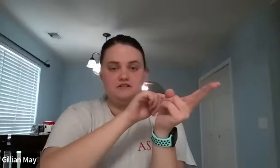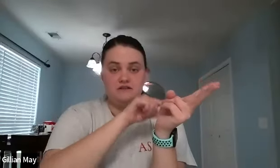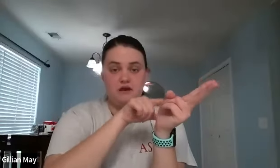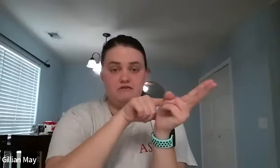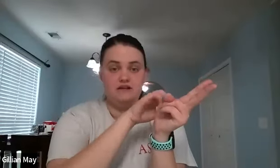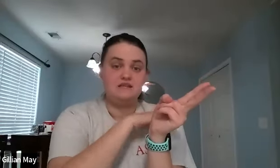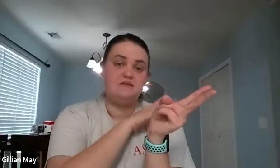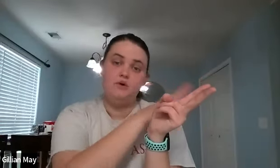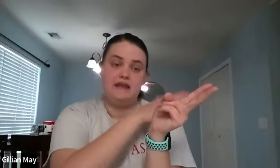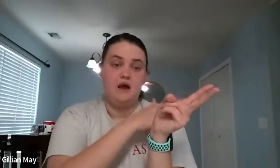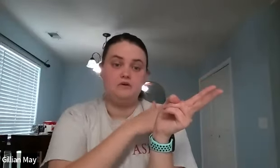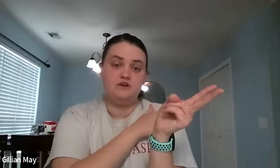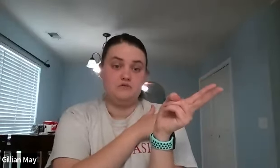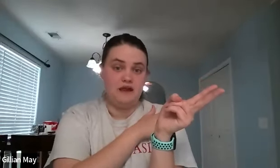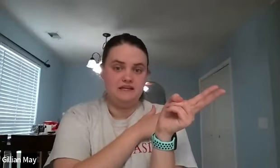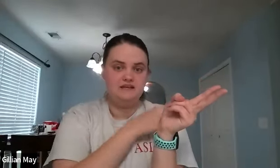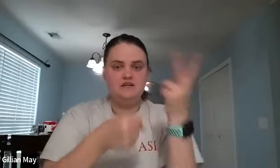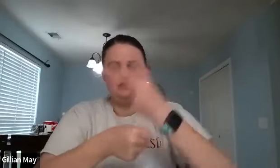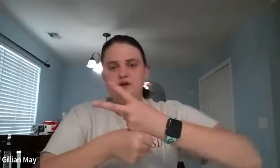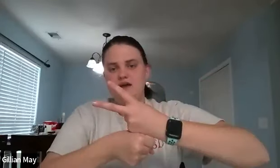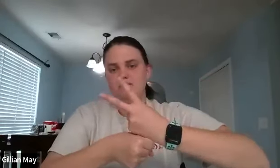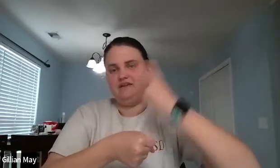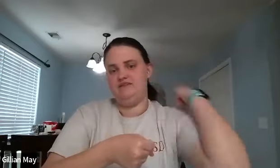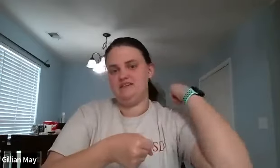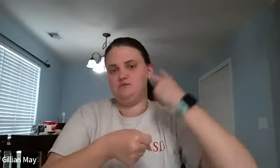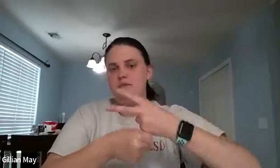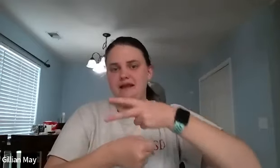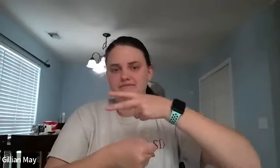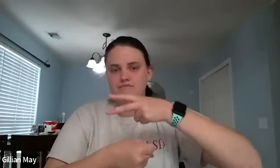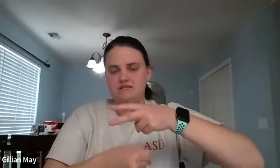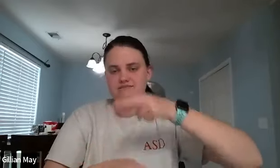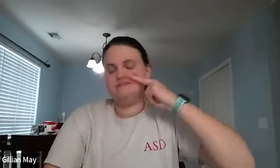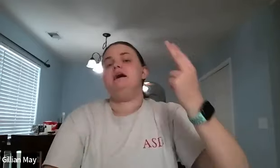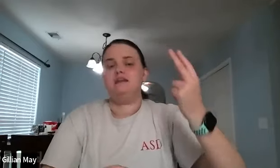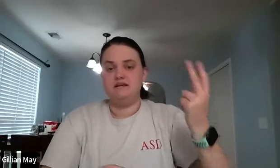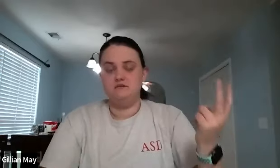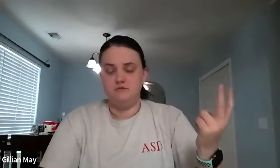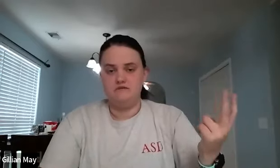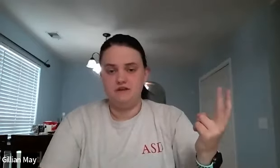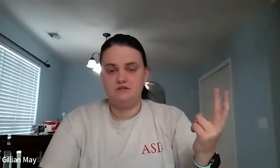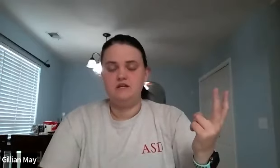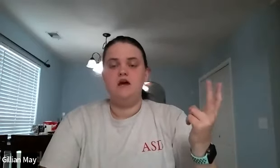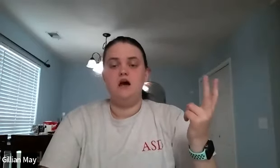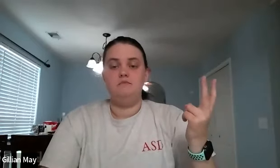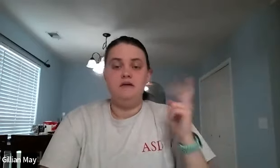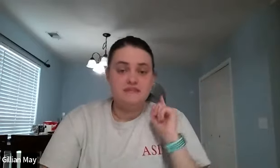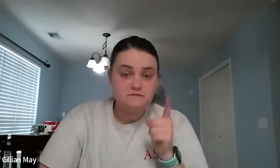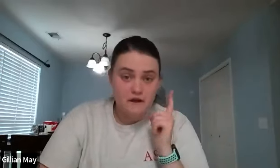like wherever it is, kind of pointing outwards already. So I don't have them like this, where I might risk smacking myself with my fingers. That's a very